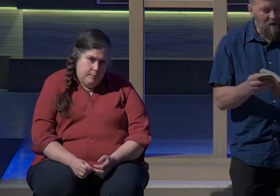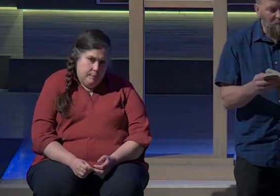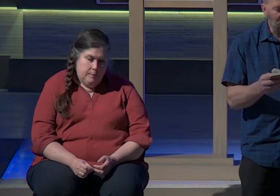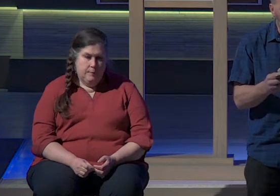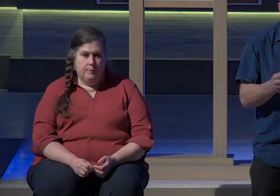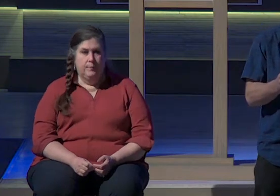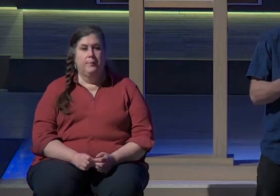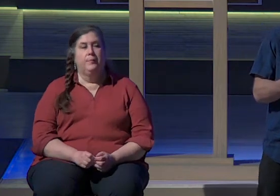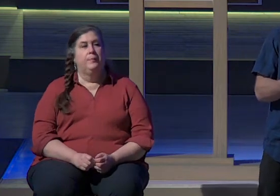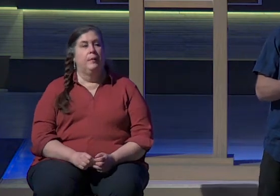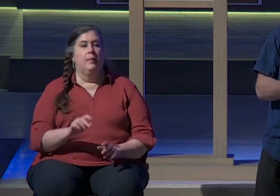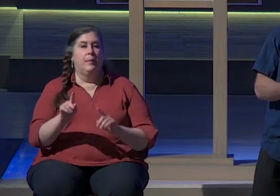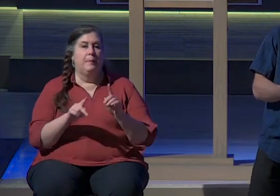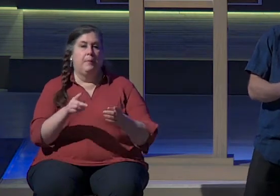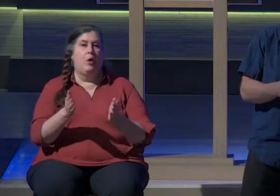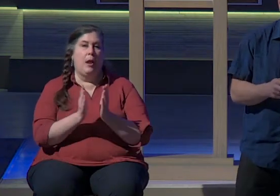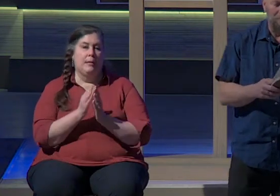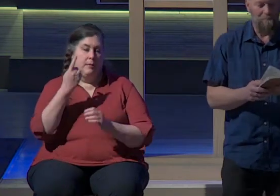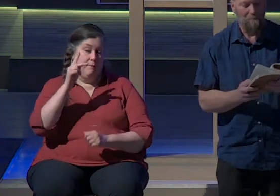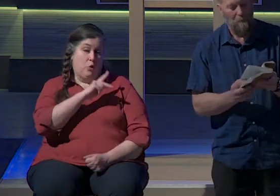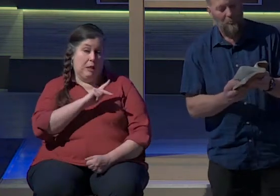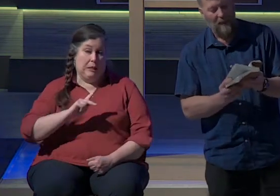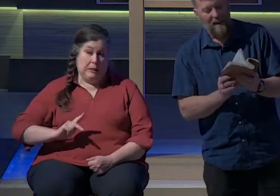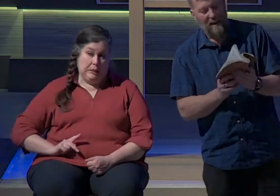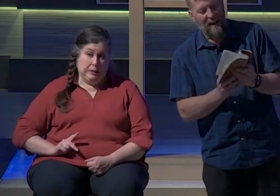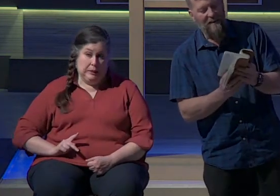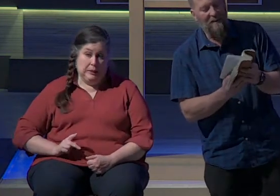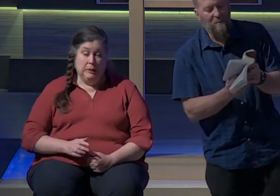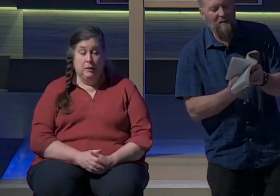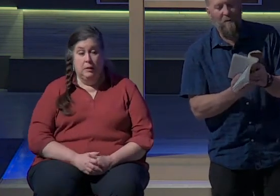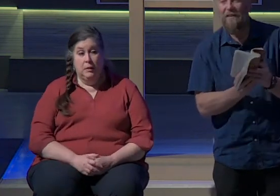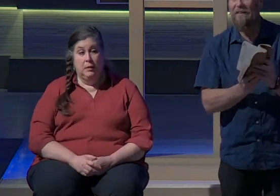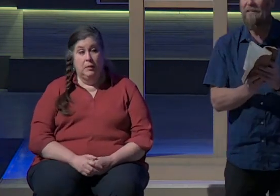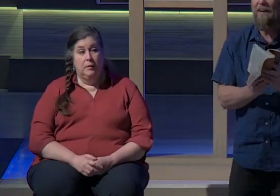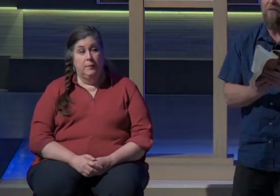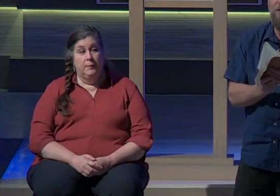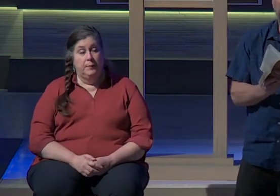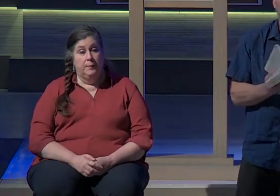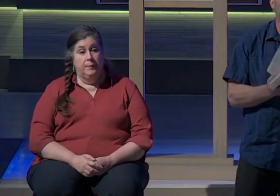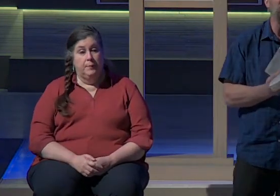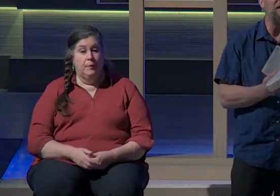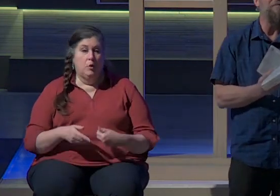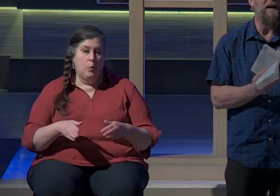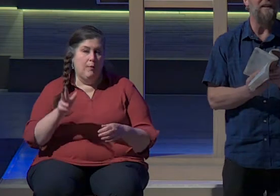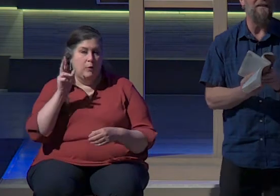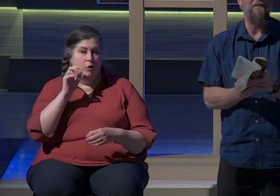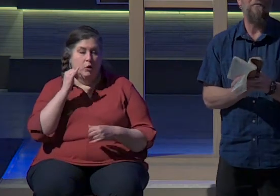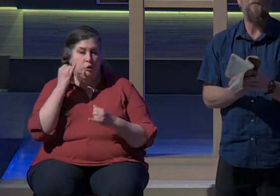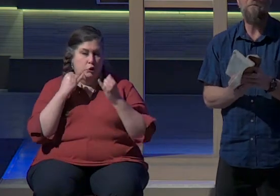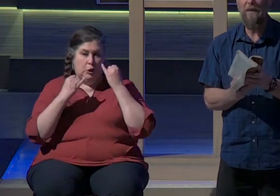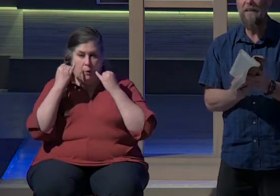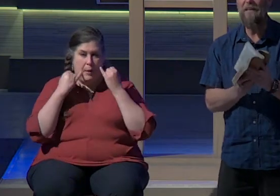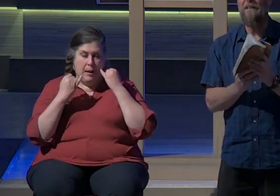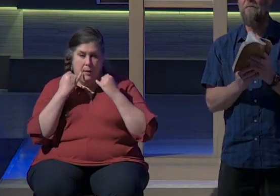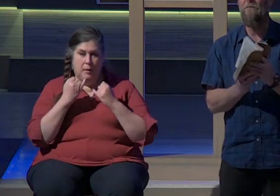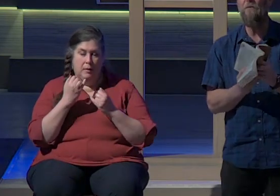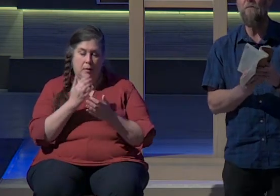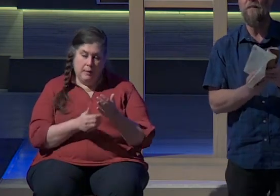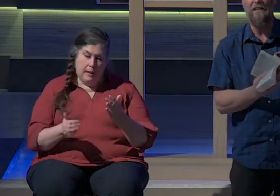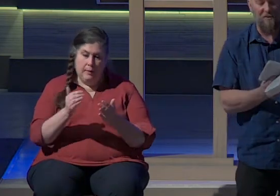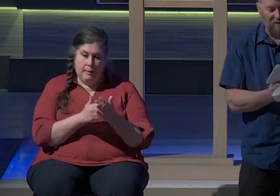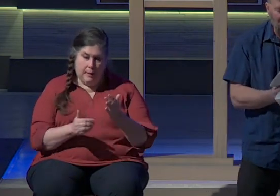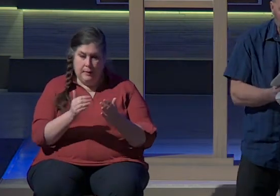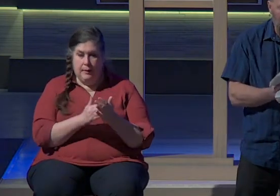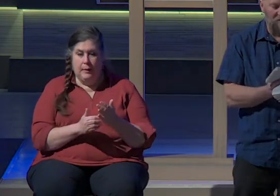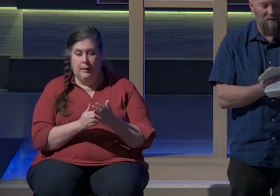The people now are asking for a king. And a little bit the way that we have heard Jeremiah repeatedly,